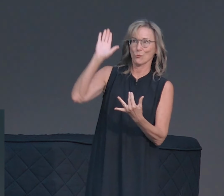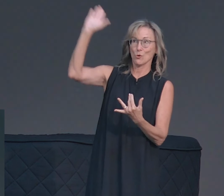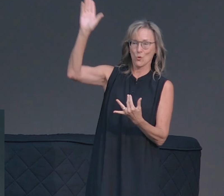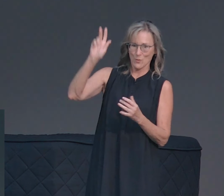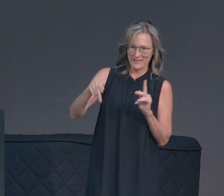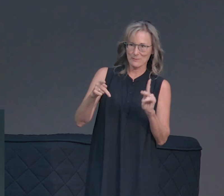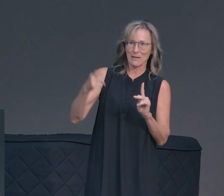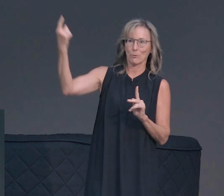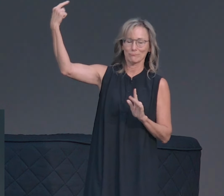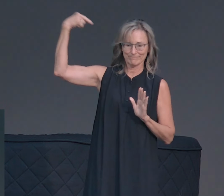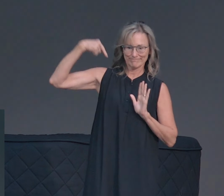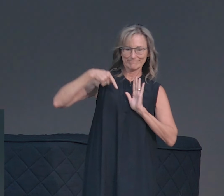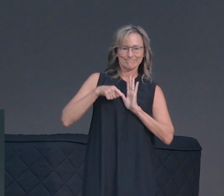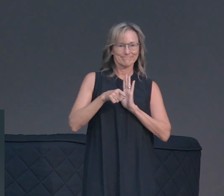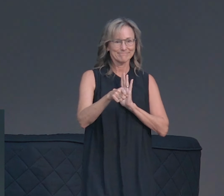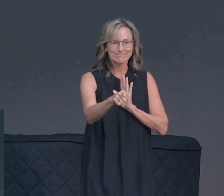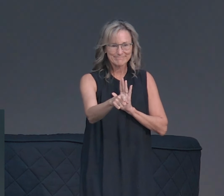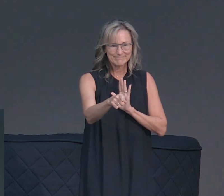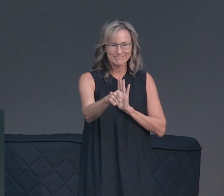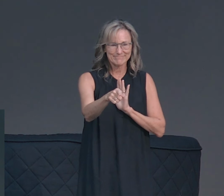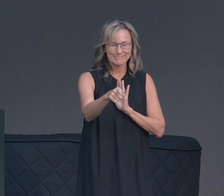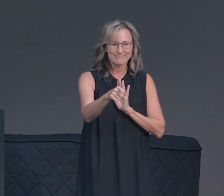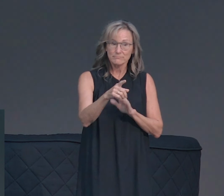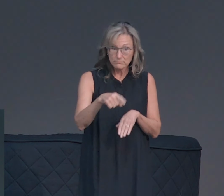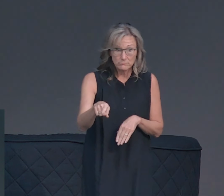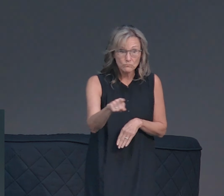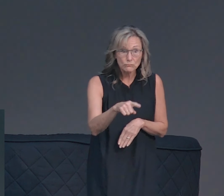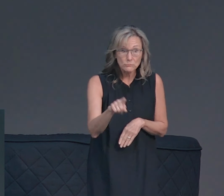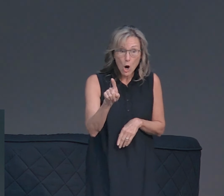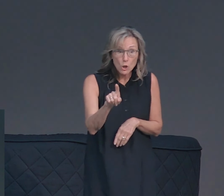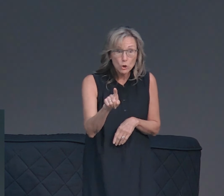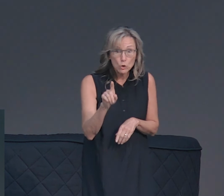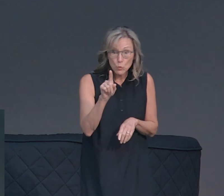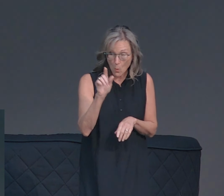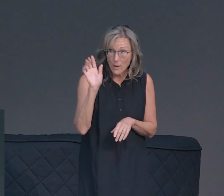people. Are you merciful? Are you merciful?